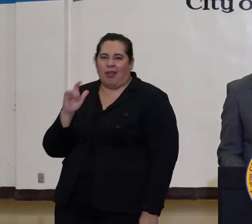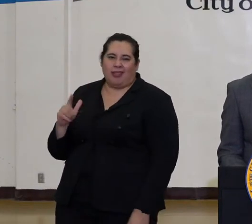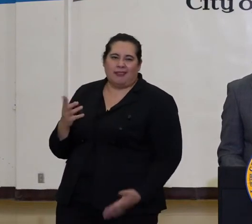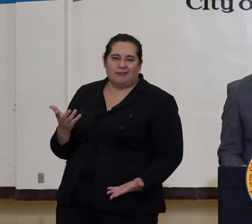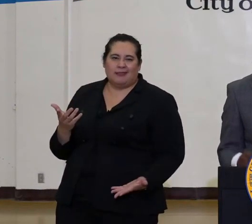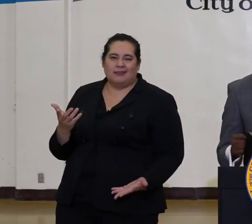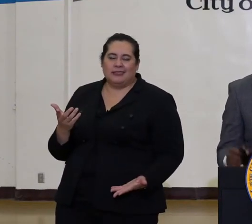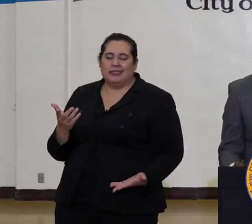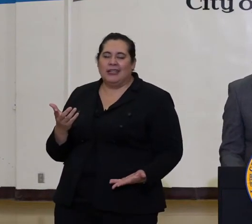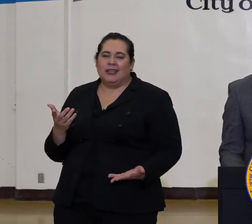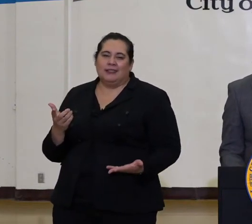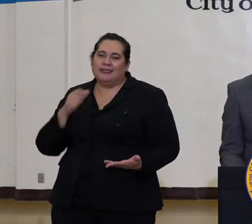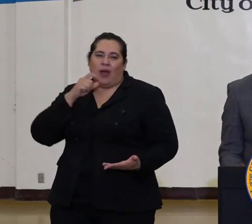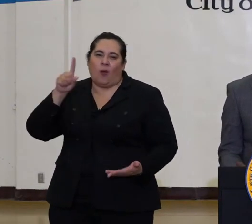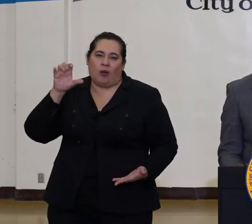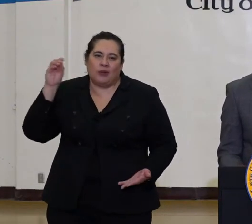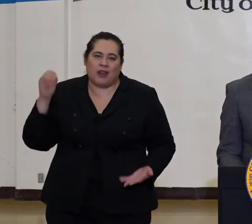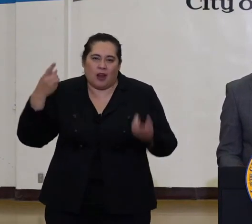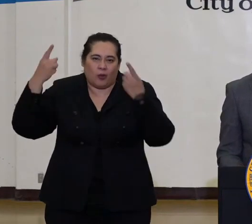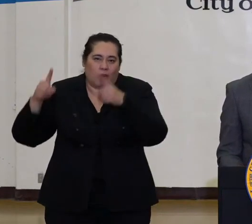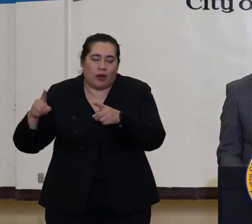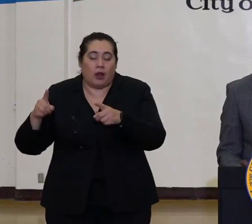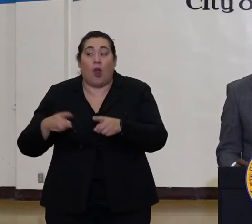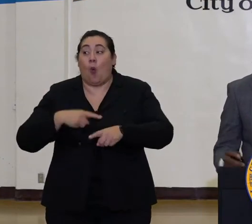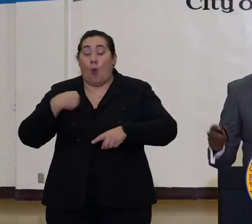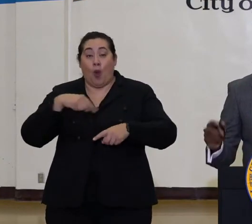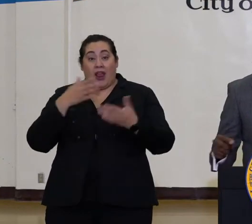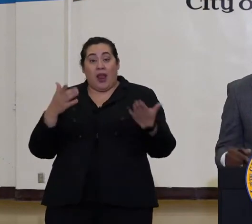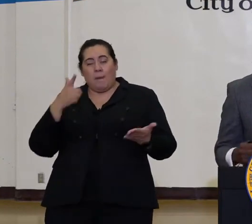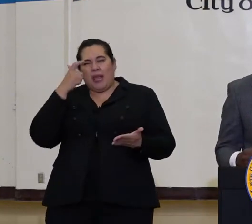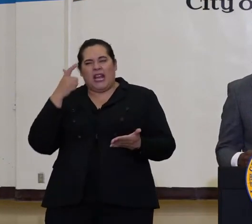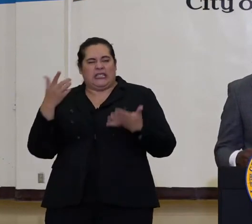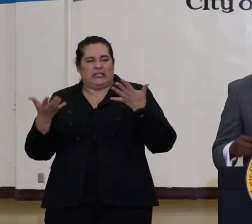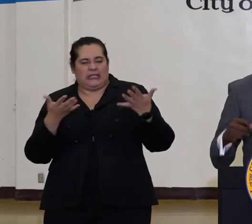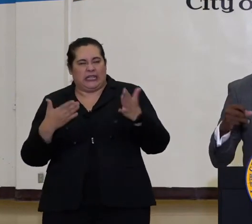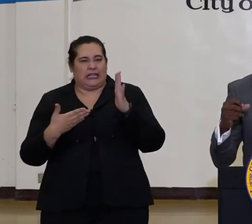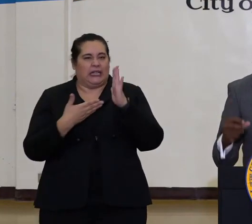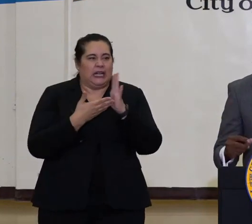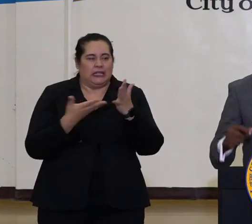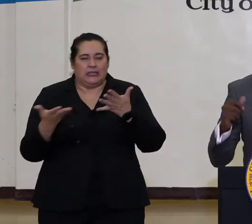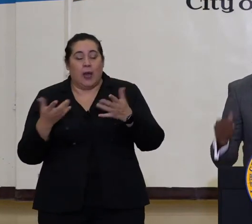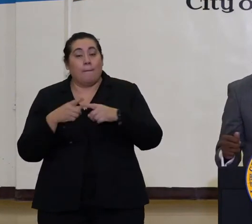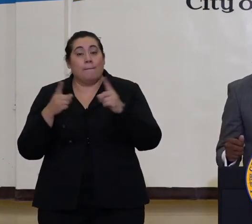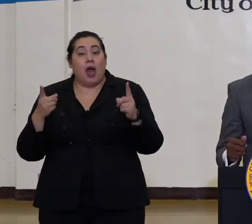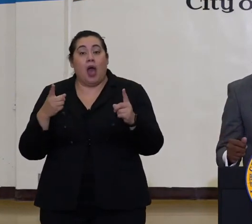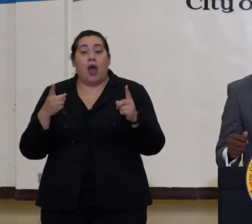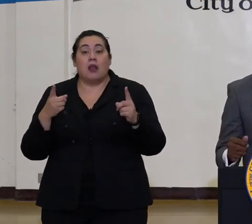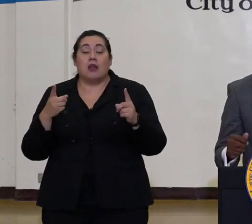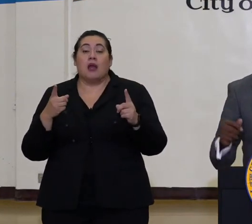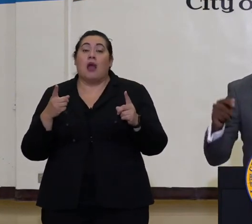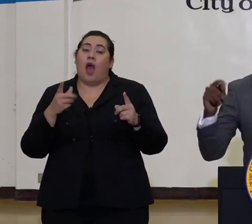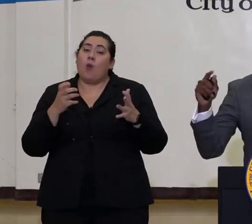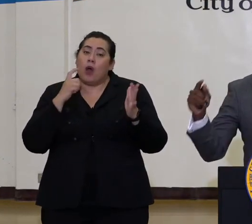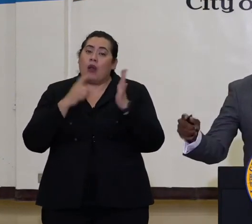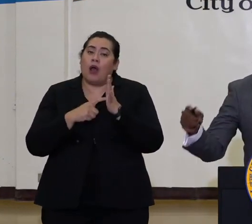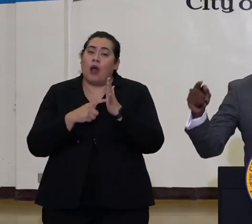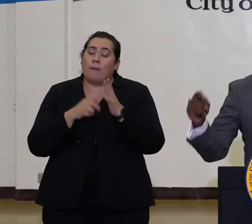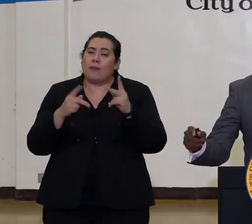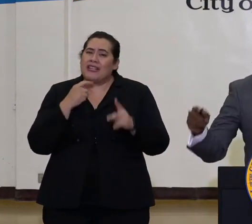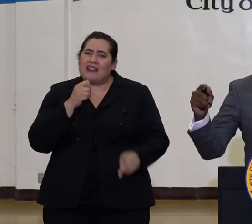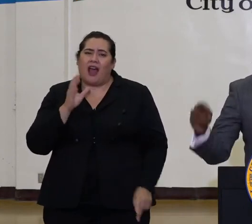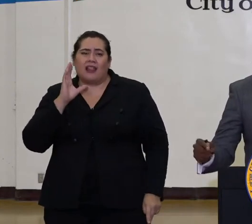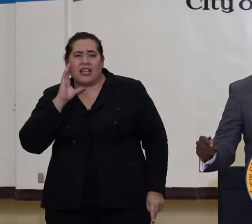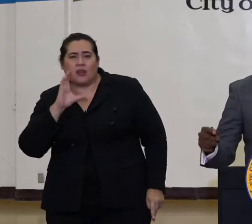So we're here today because of the opposition, but I also want to recognize people who said we didn't listen to the police. I listened